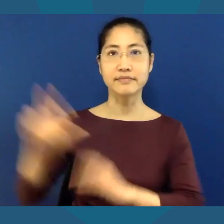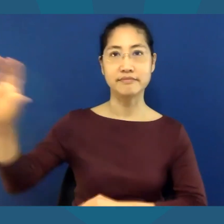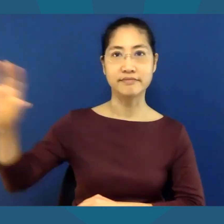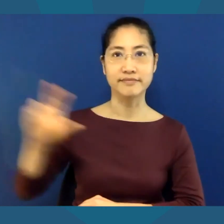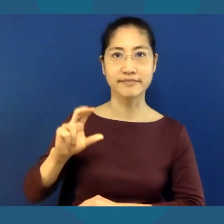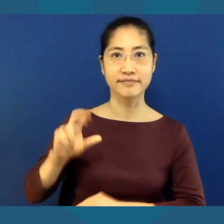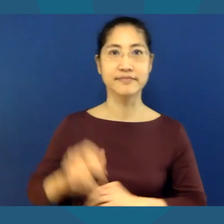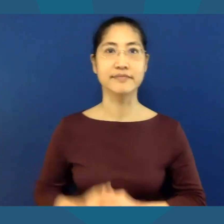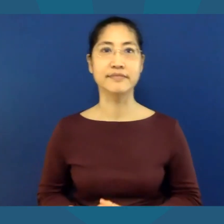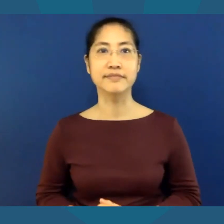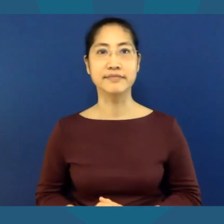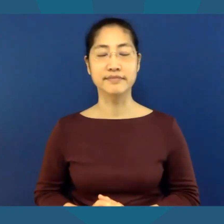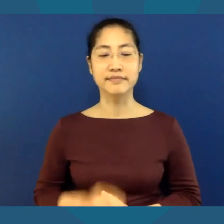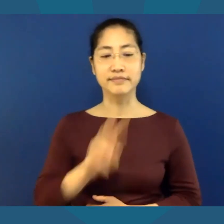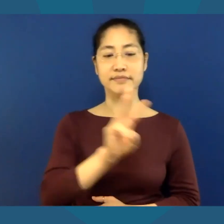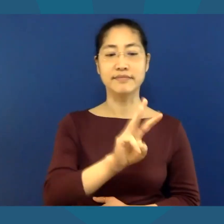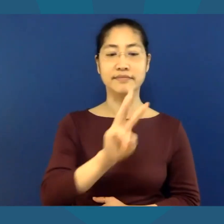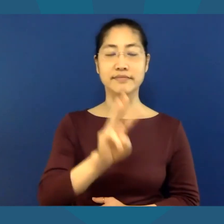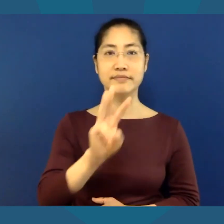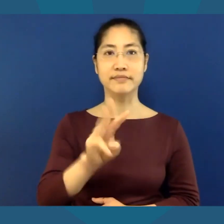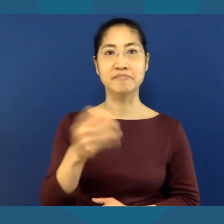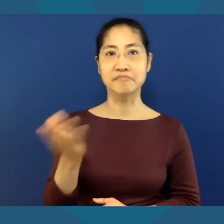Campaign funding, participating.